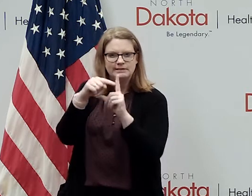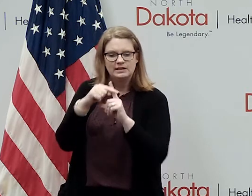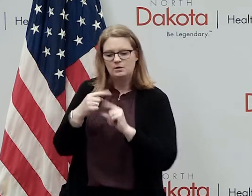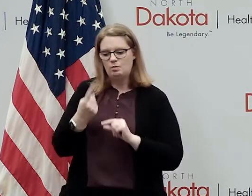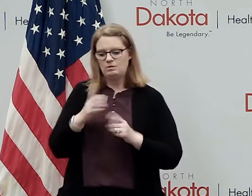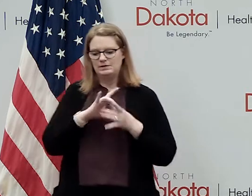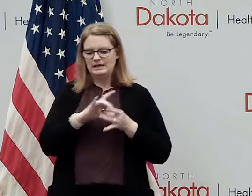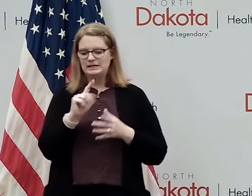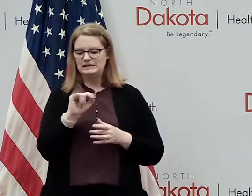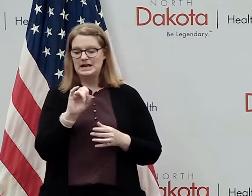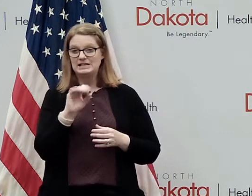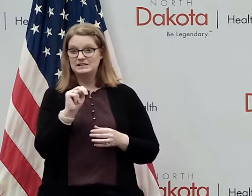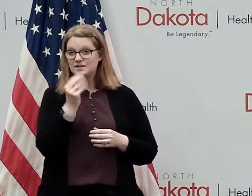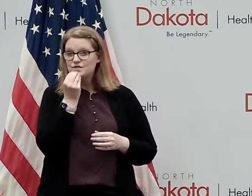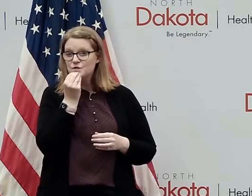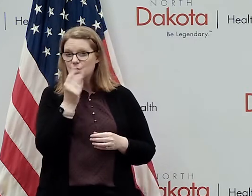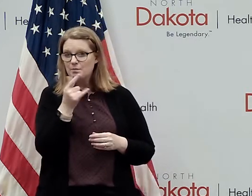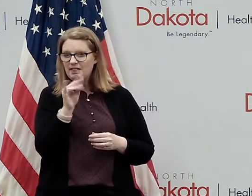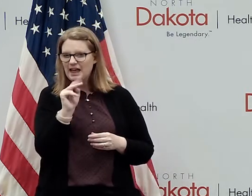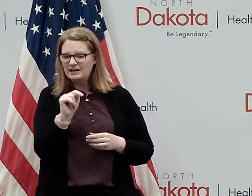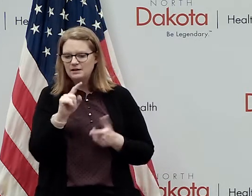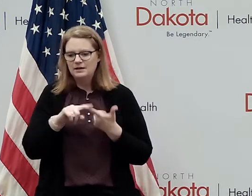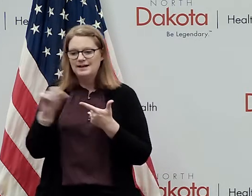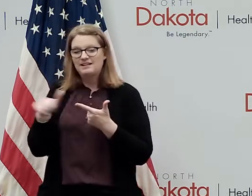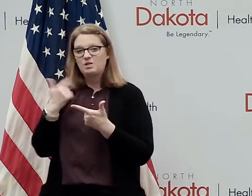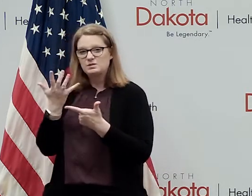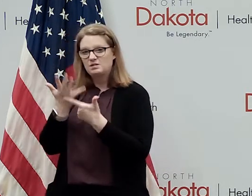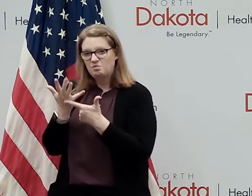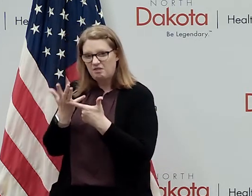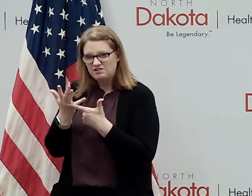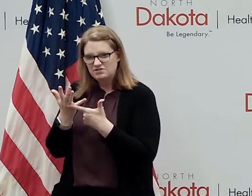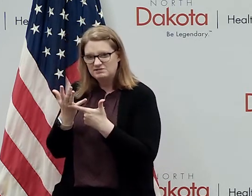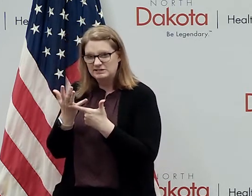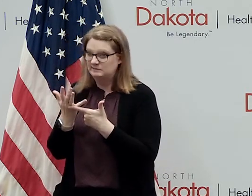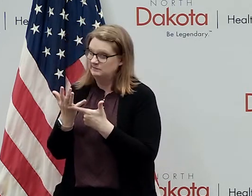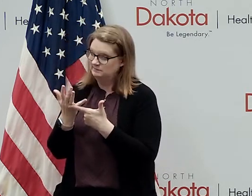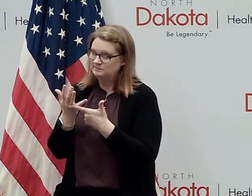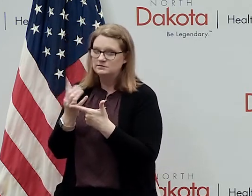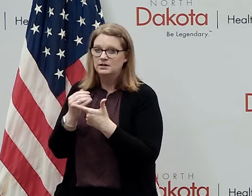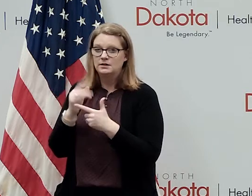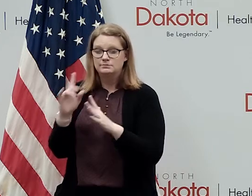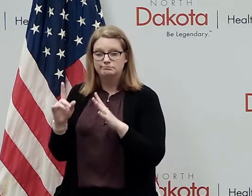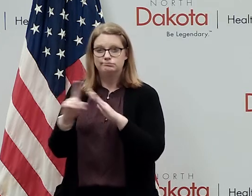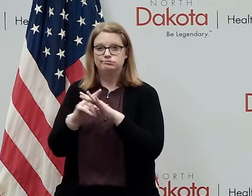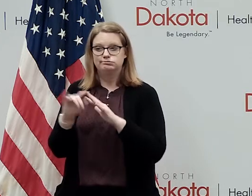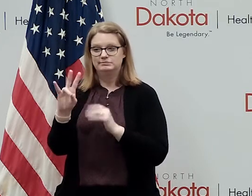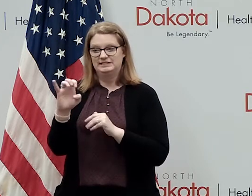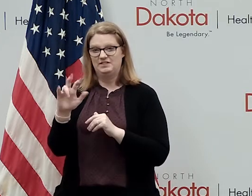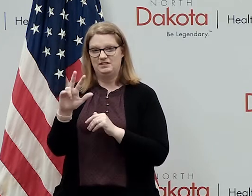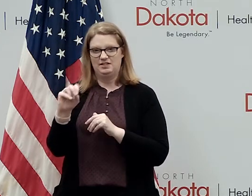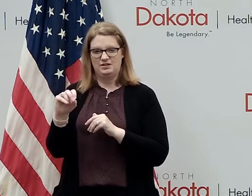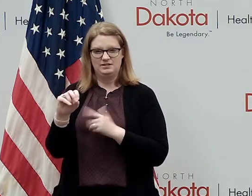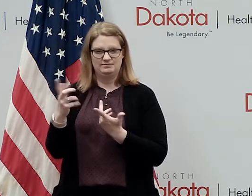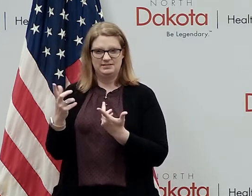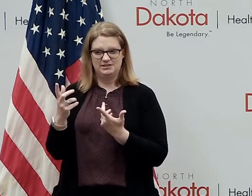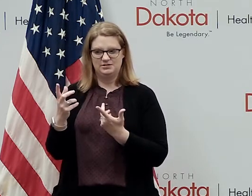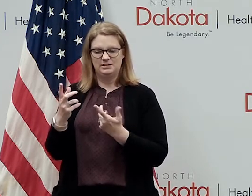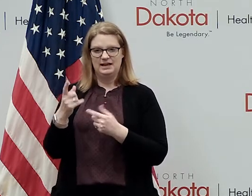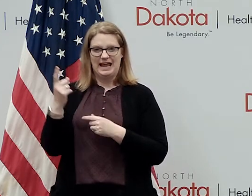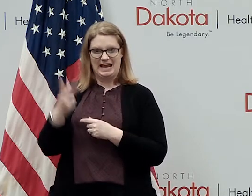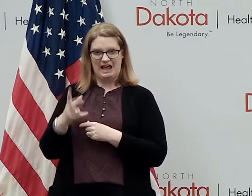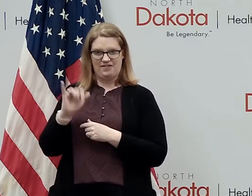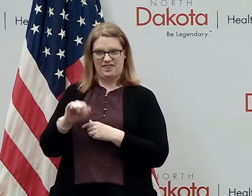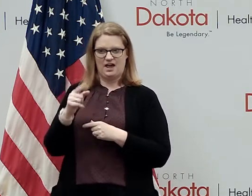to a corrections facility. So about over half of those came from those two